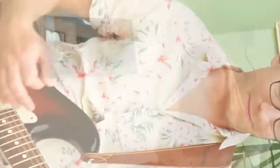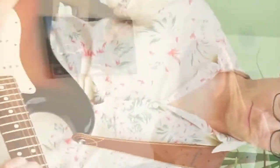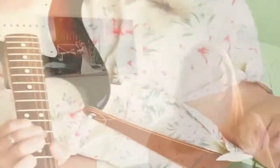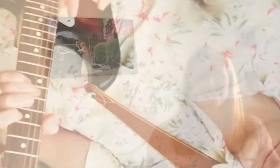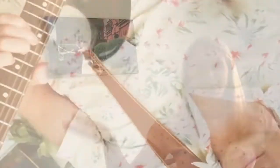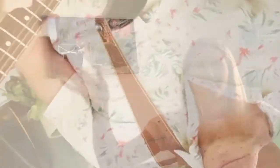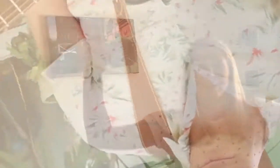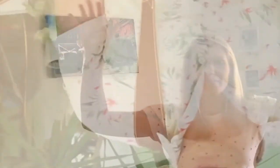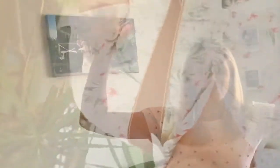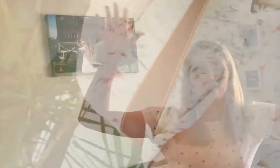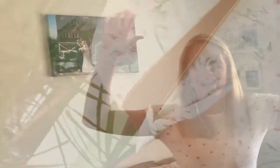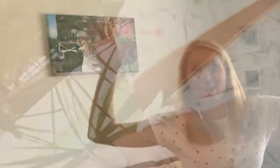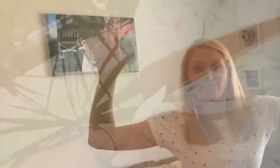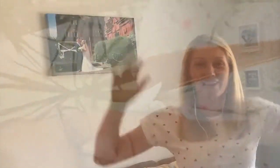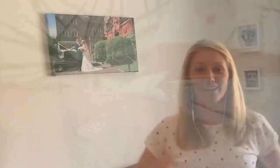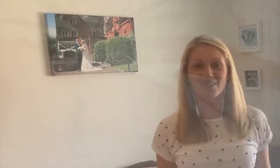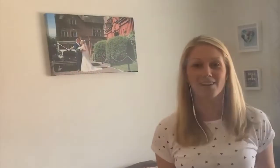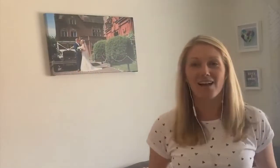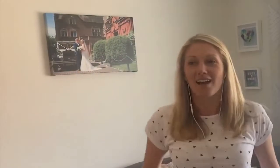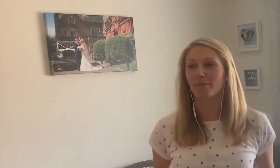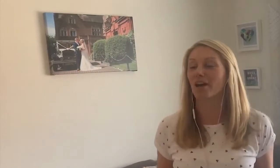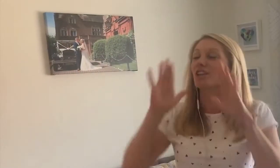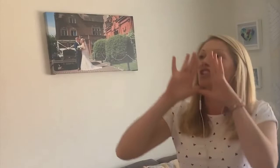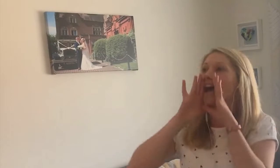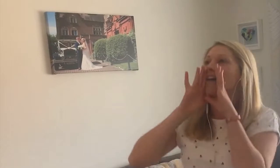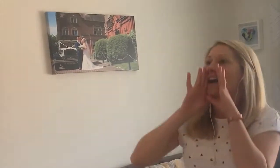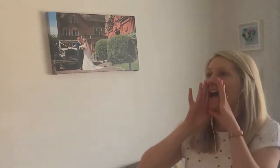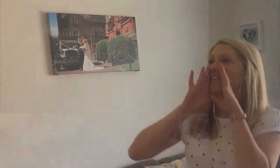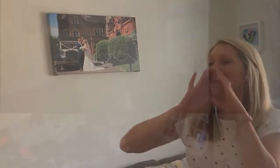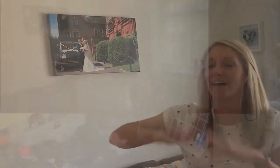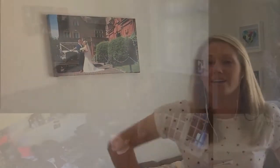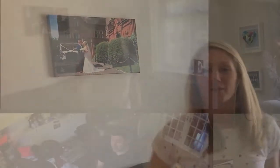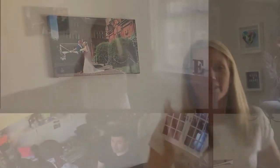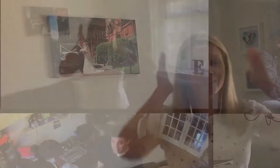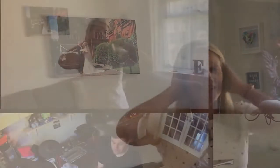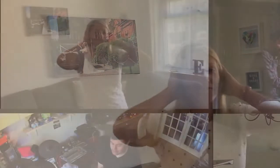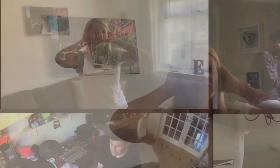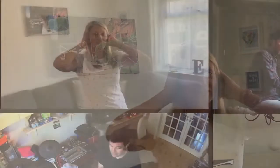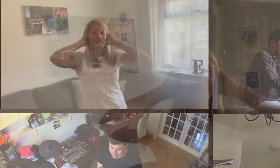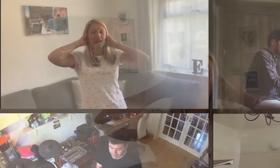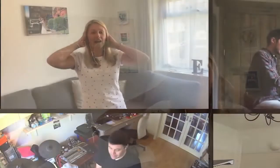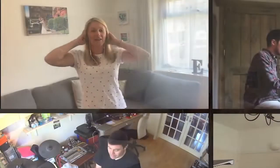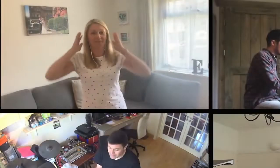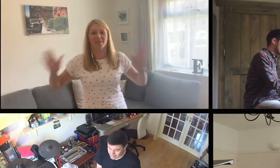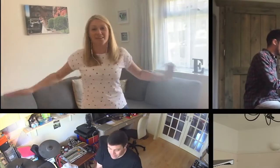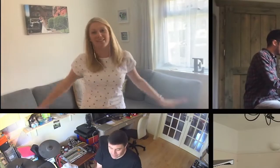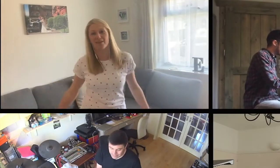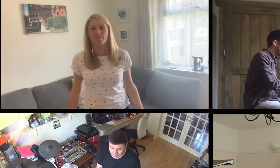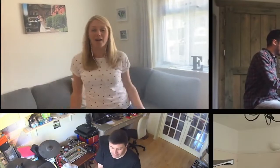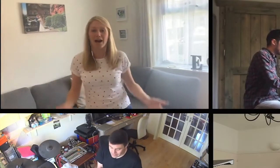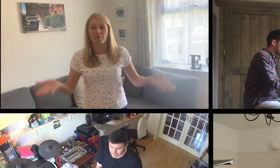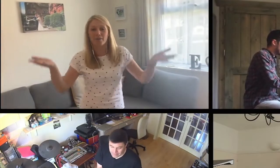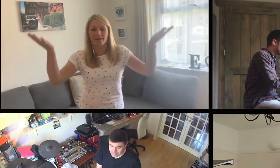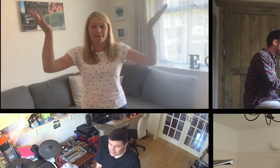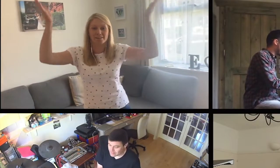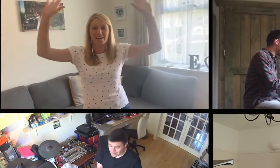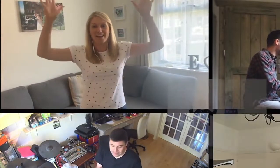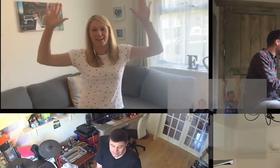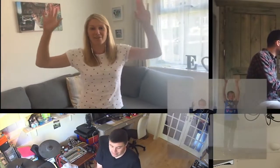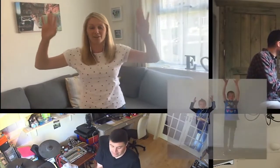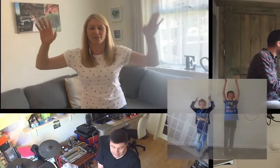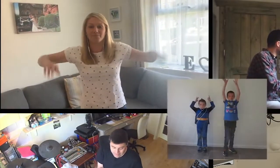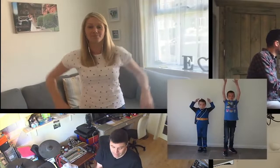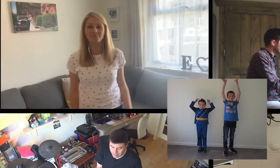gonna praise your name forever. I'm gonna shout out loud, gonna deafen the crowd, I'm gonna send my praise